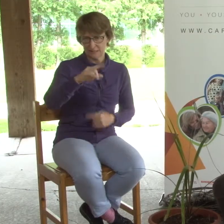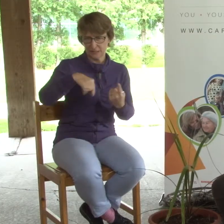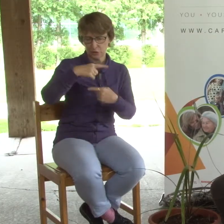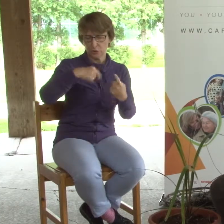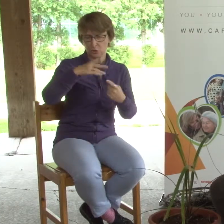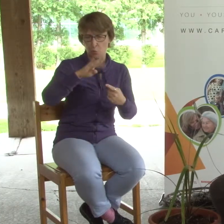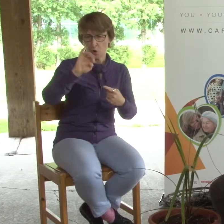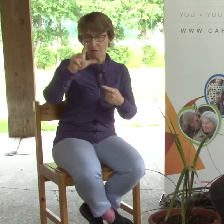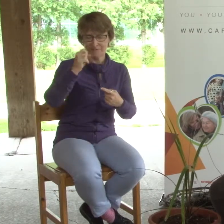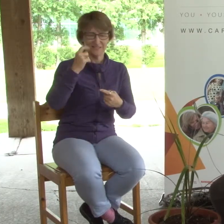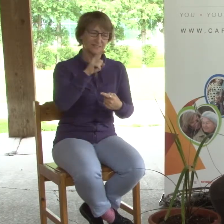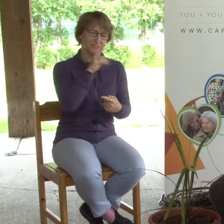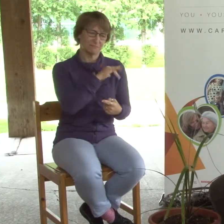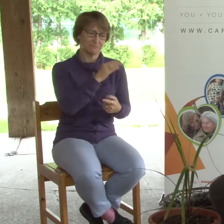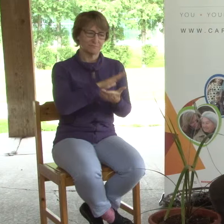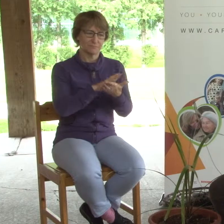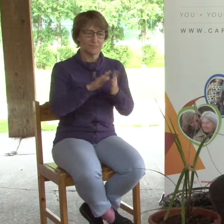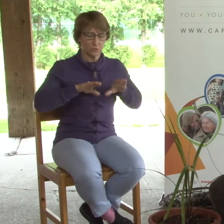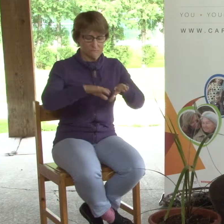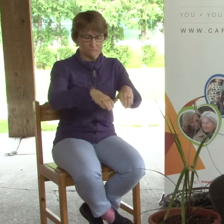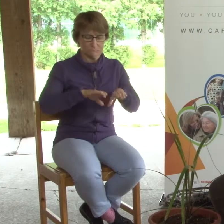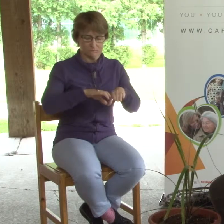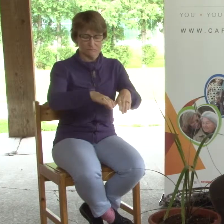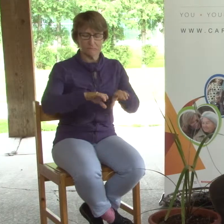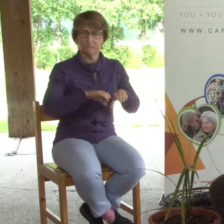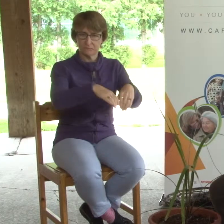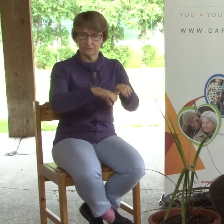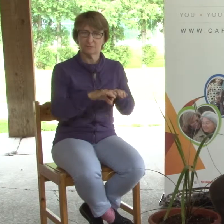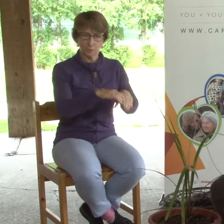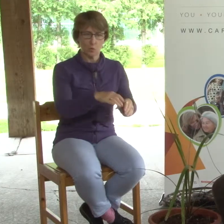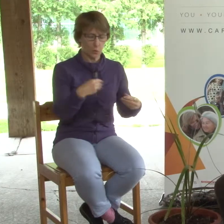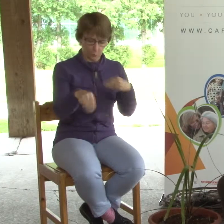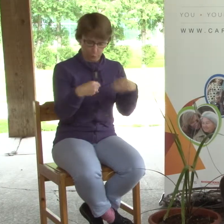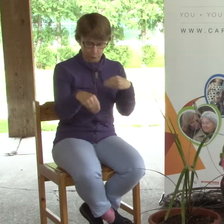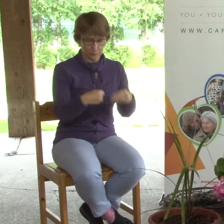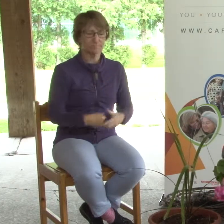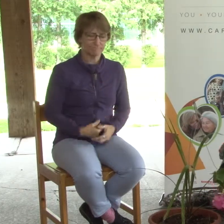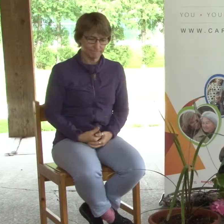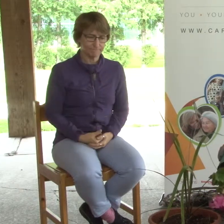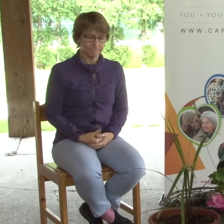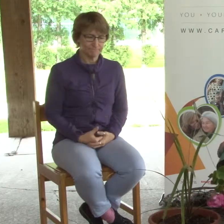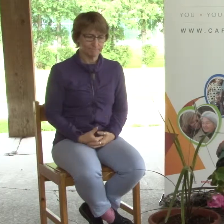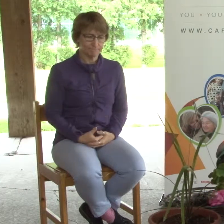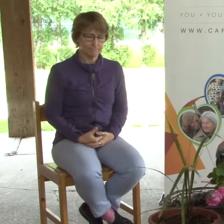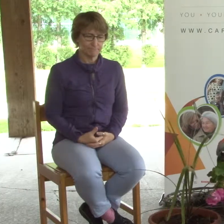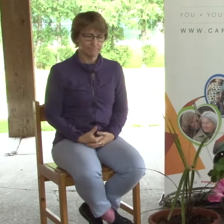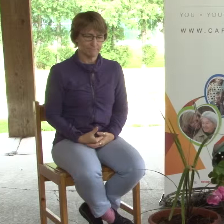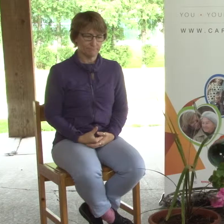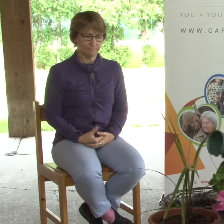So it's very nice. And again, to get it out of the pot with doing little damage, I'm just going to roll it like that, which will loosen it up.